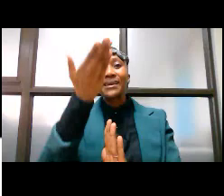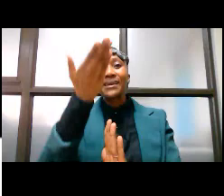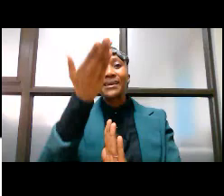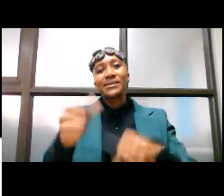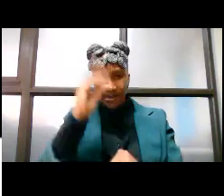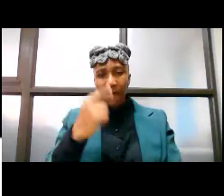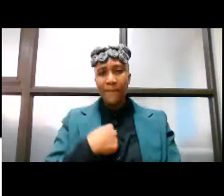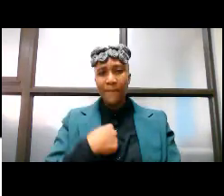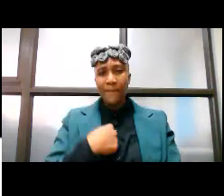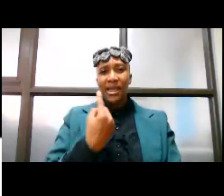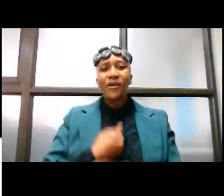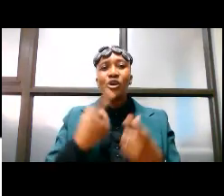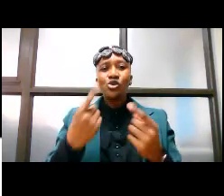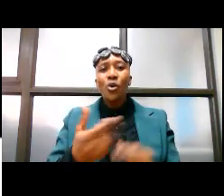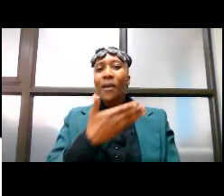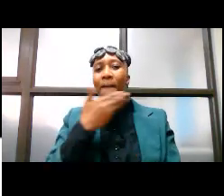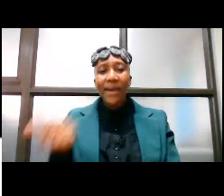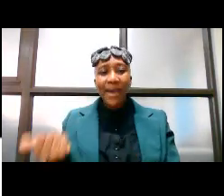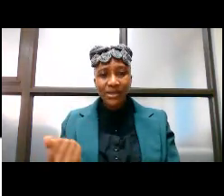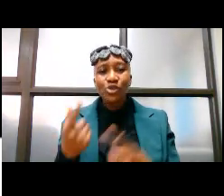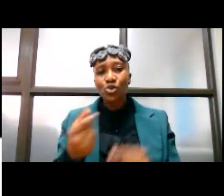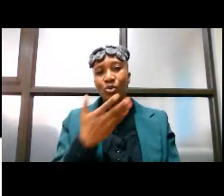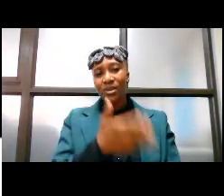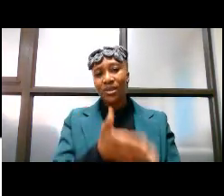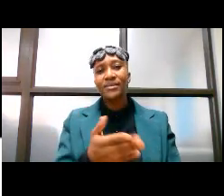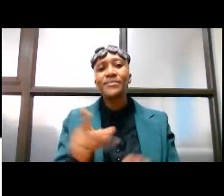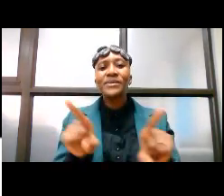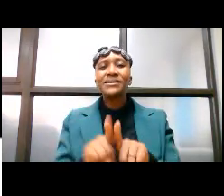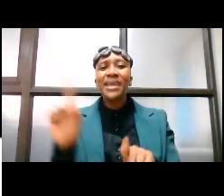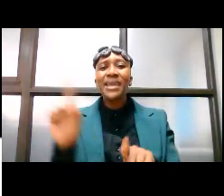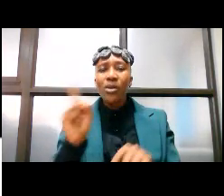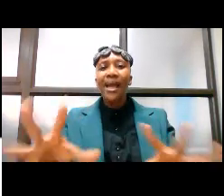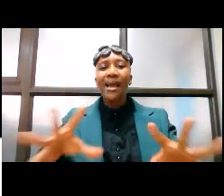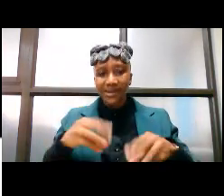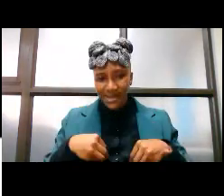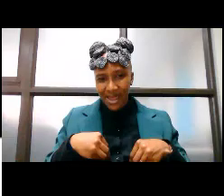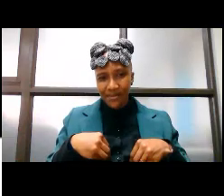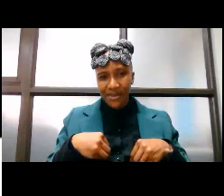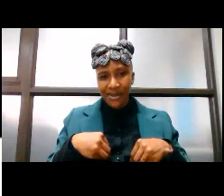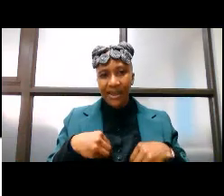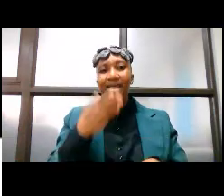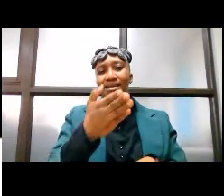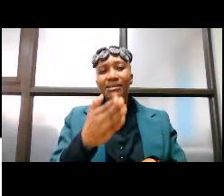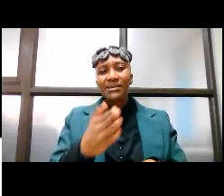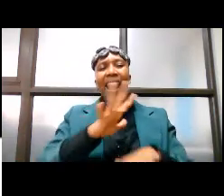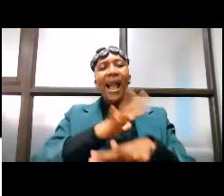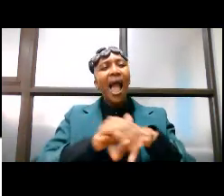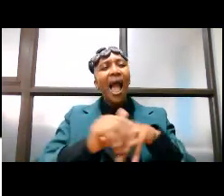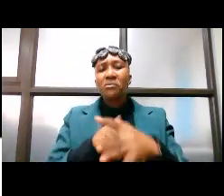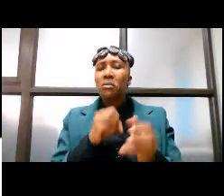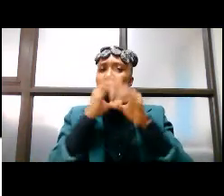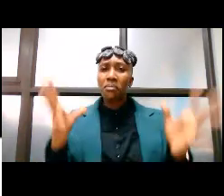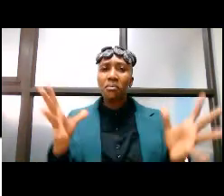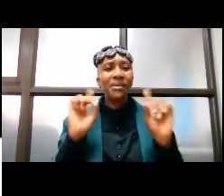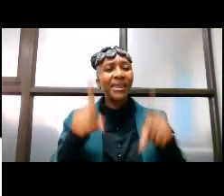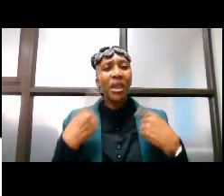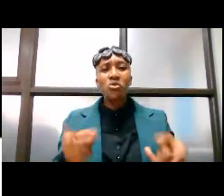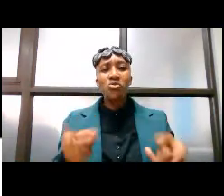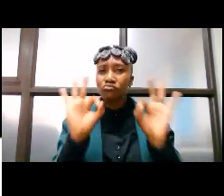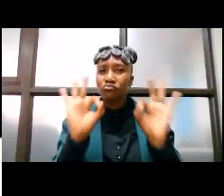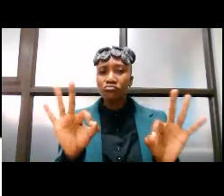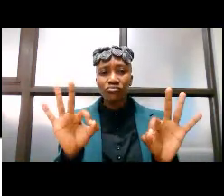that? Then you accept this is uncomfortable. You cannot be perfect. There's a discomfort about